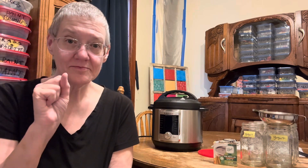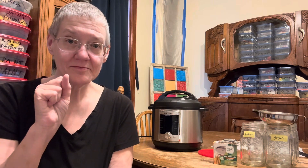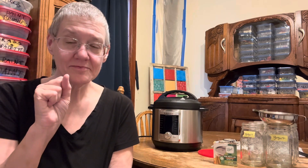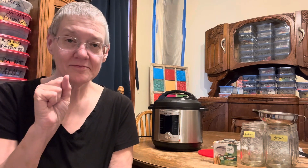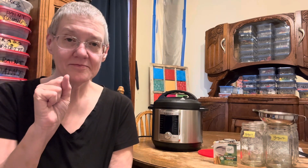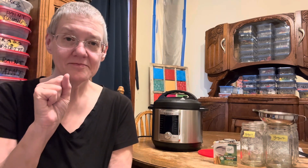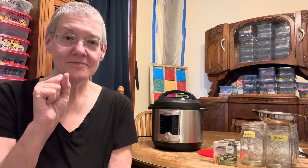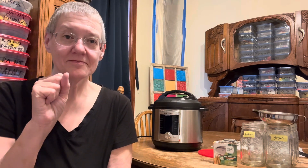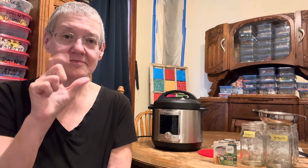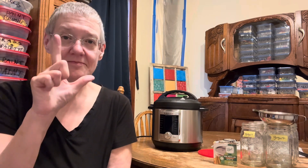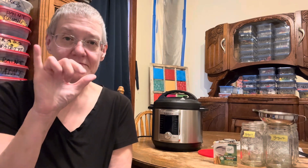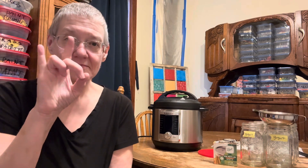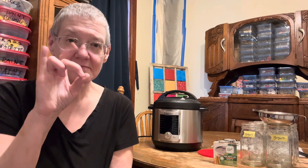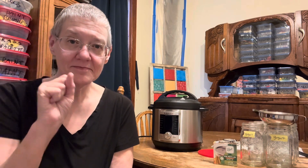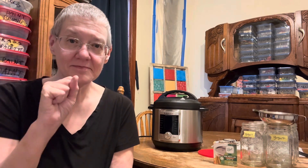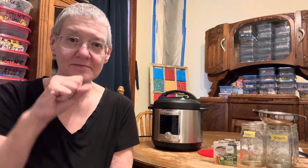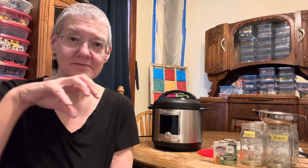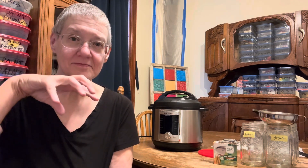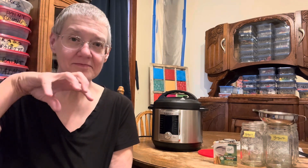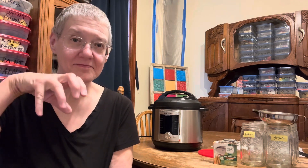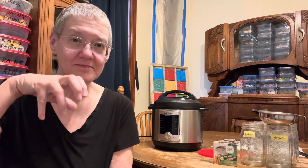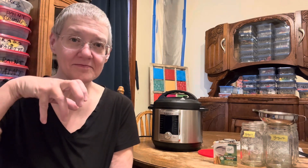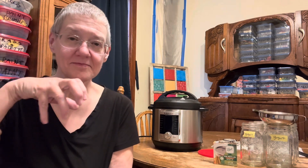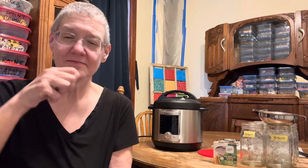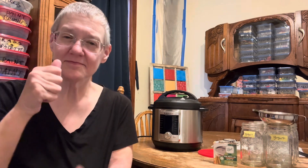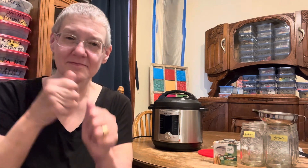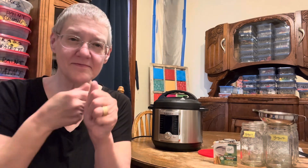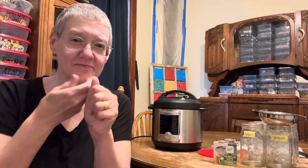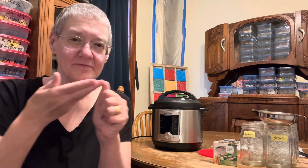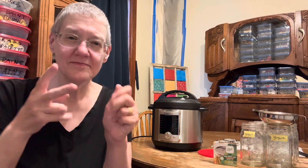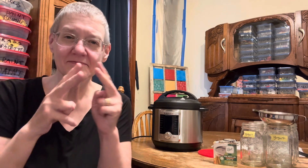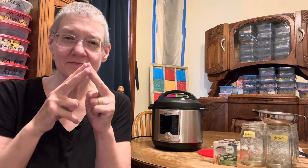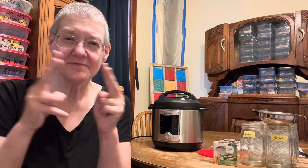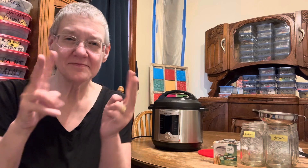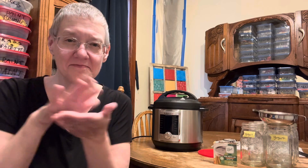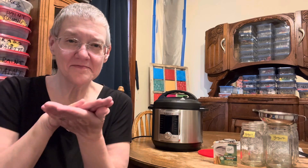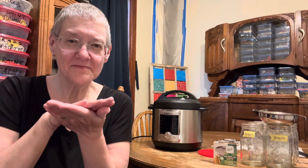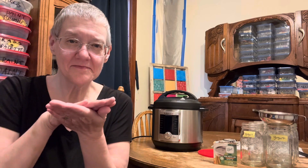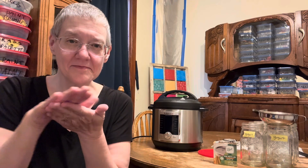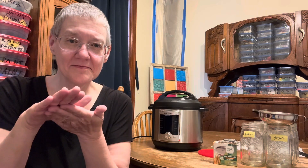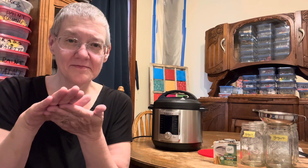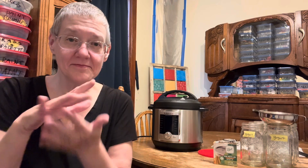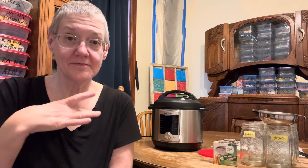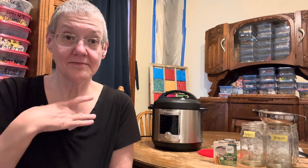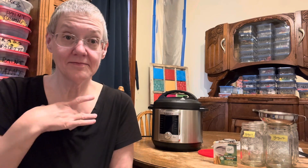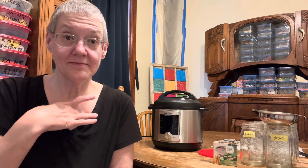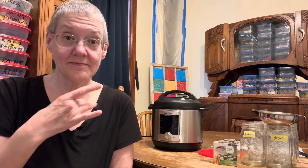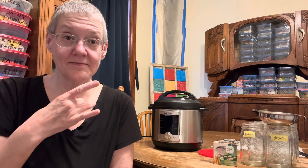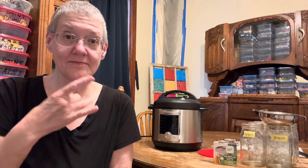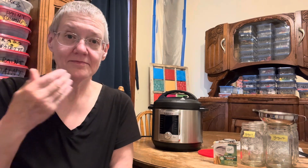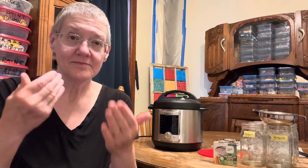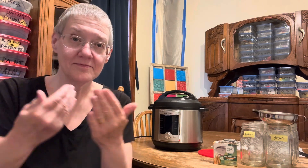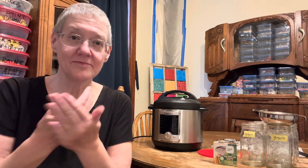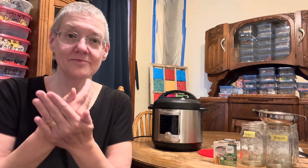You want your jars, your rings, and your lids, whatever container you're going to store it in, to be very clean. And I like to